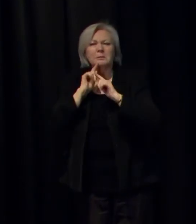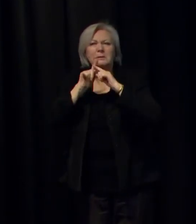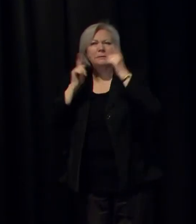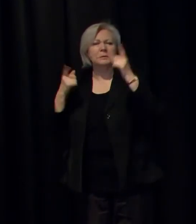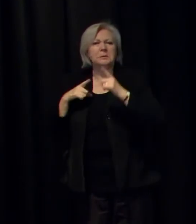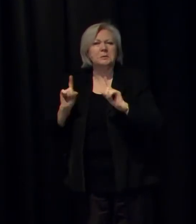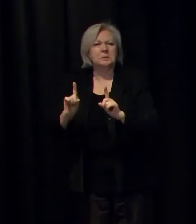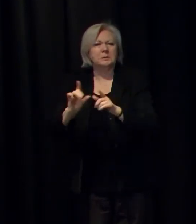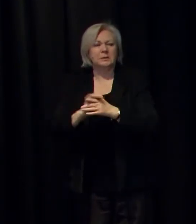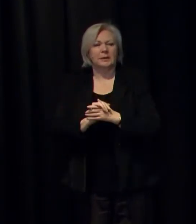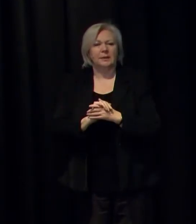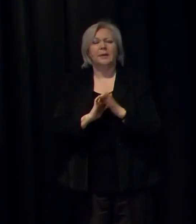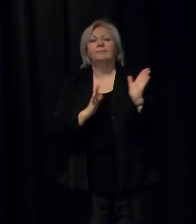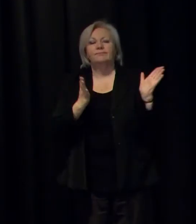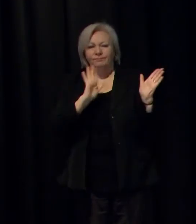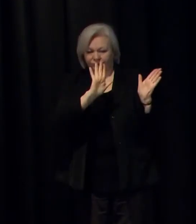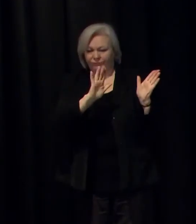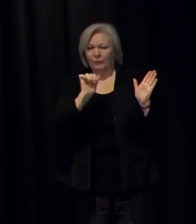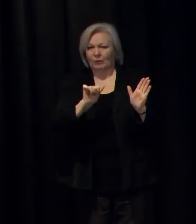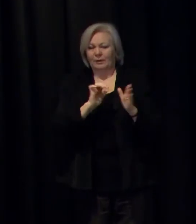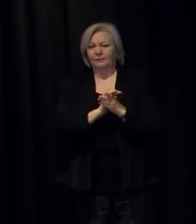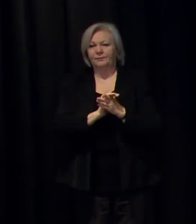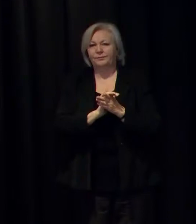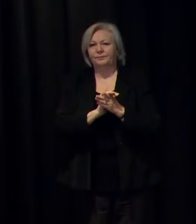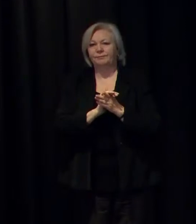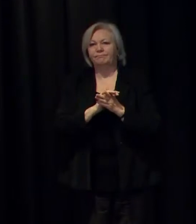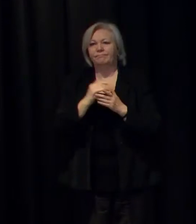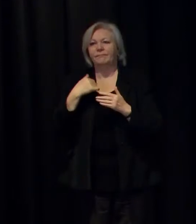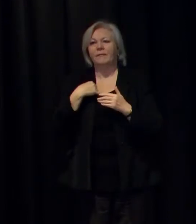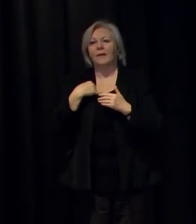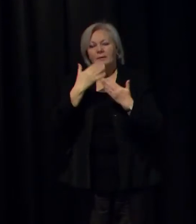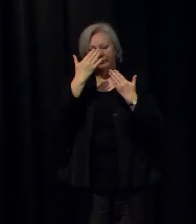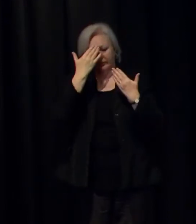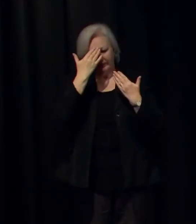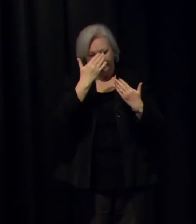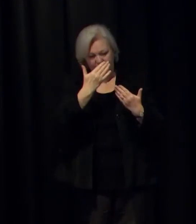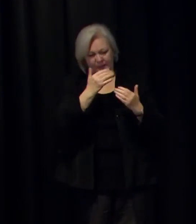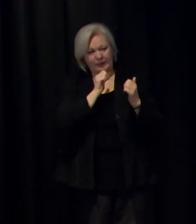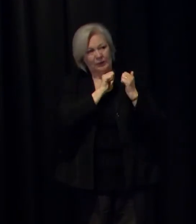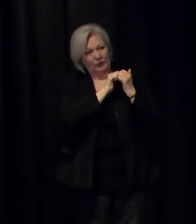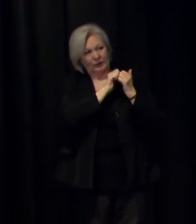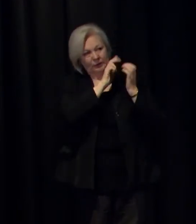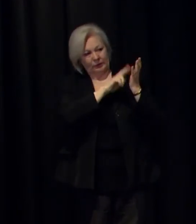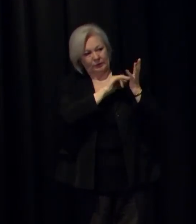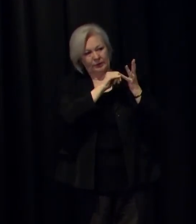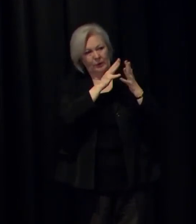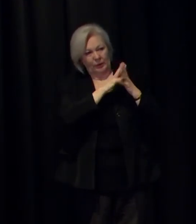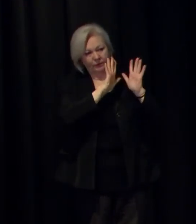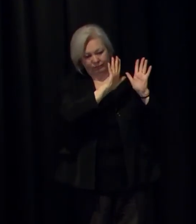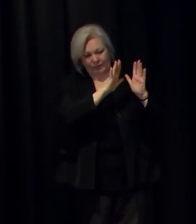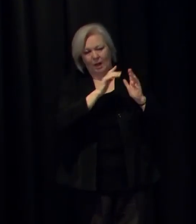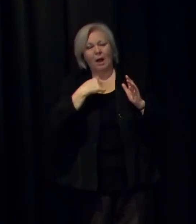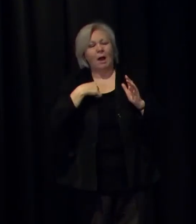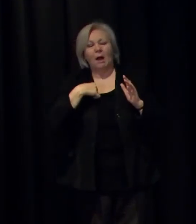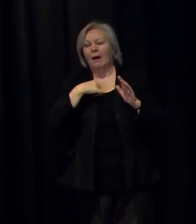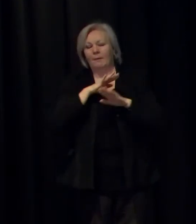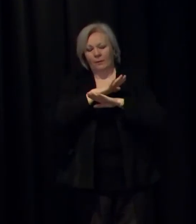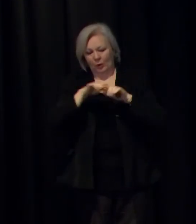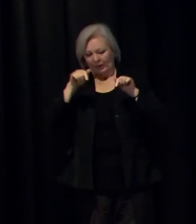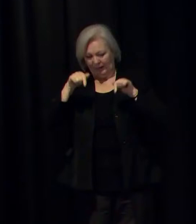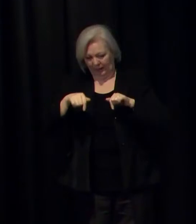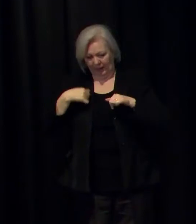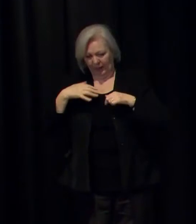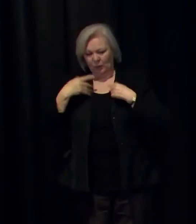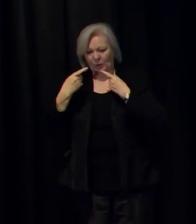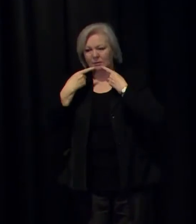roadmap? Well, with no disrespect to my colleagues in New South Wales, I'm not here to make announcements about the issuance